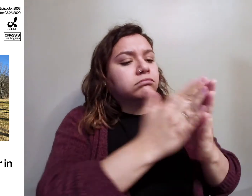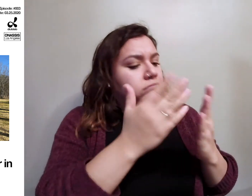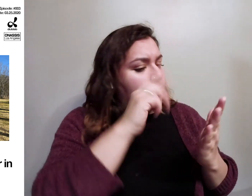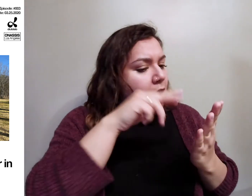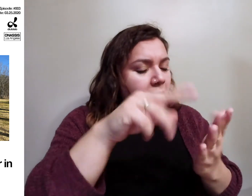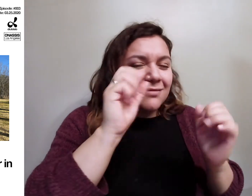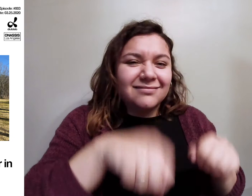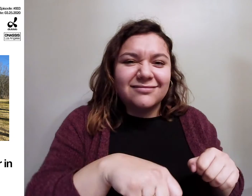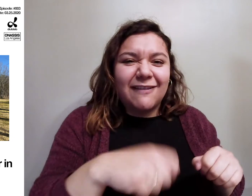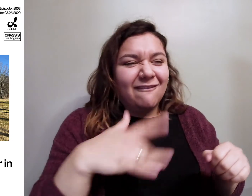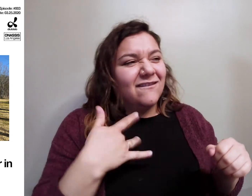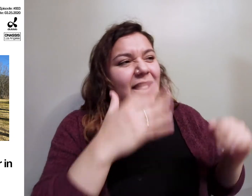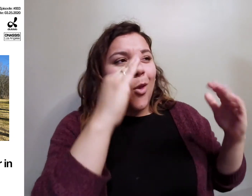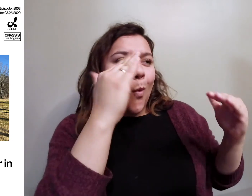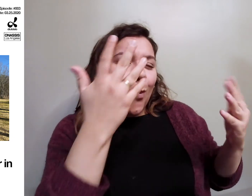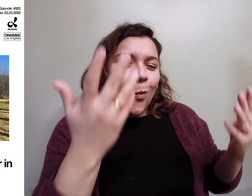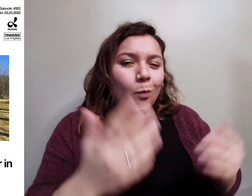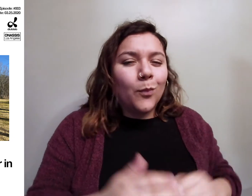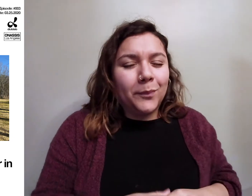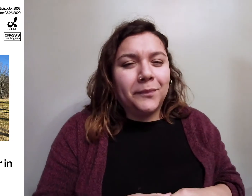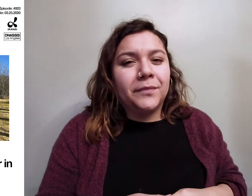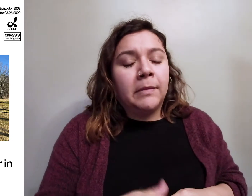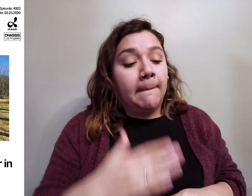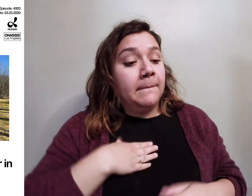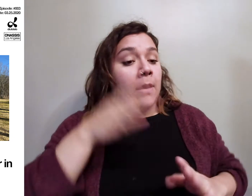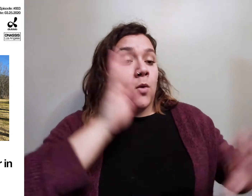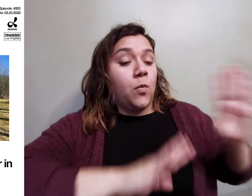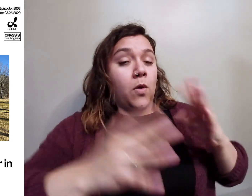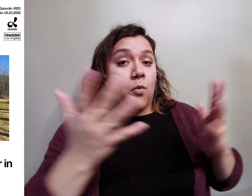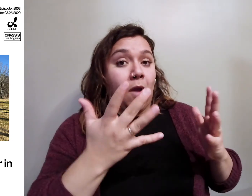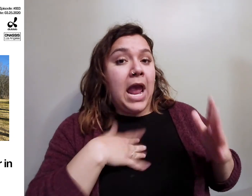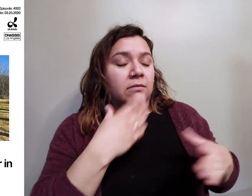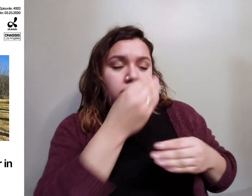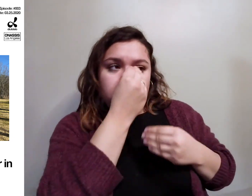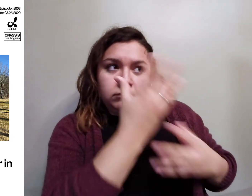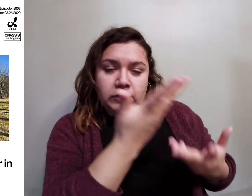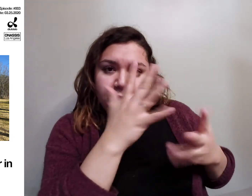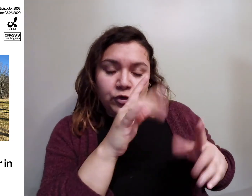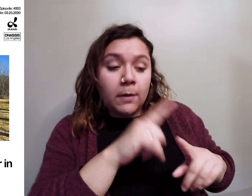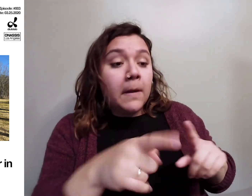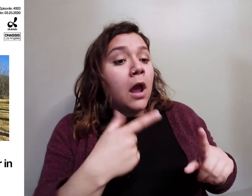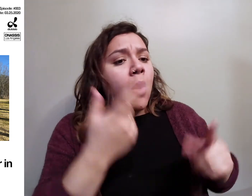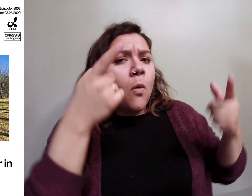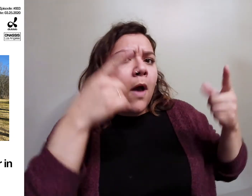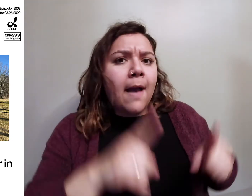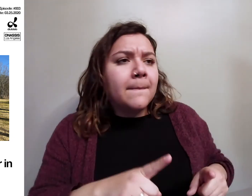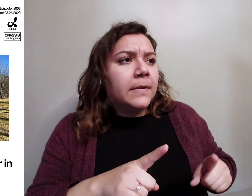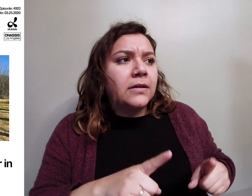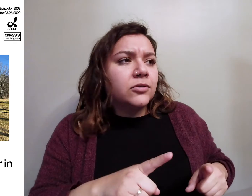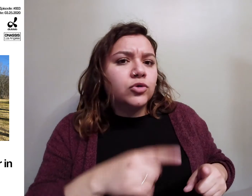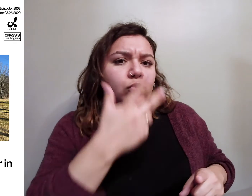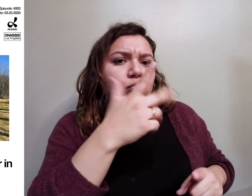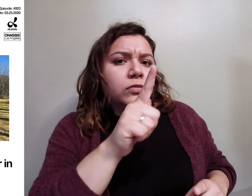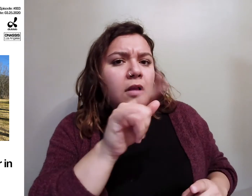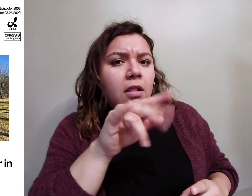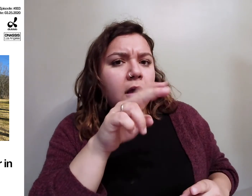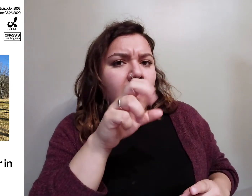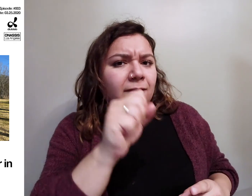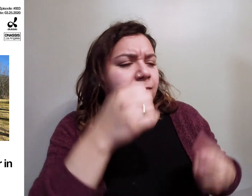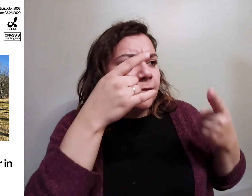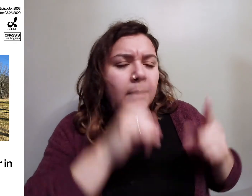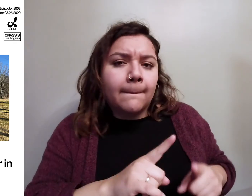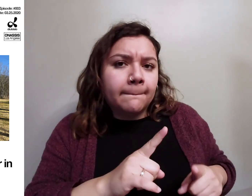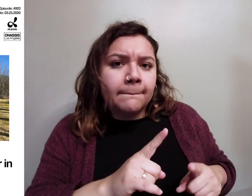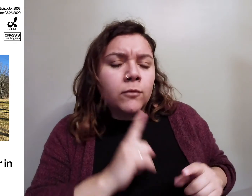bookstore in New York City, in Manhattan? What happens when they can't even do what we're doing now, which is find a